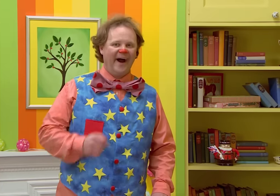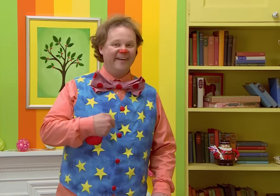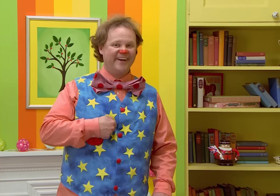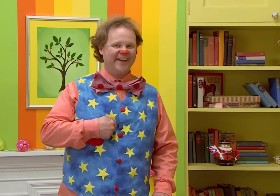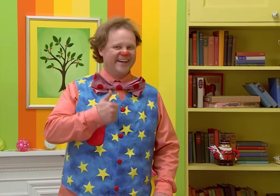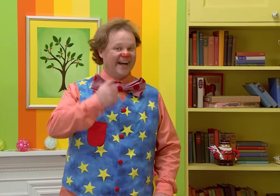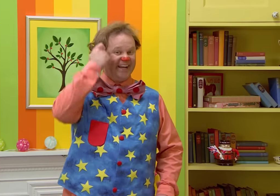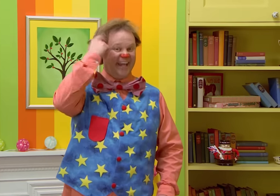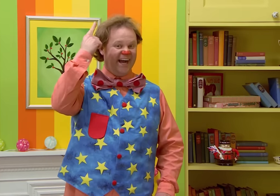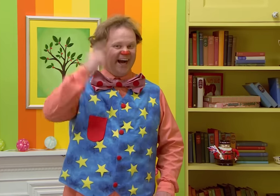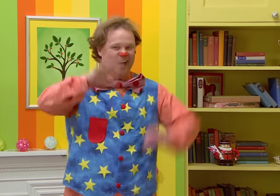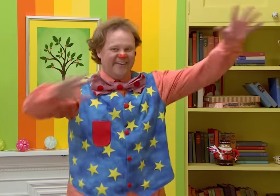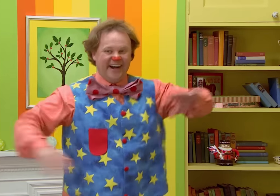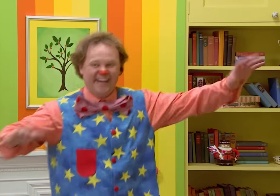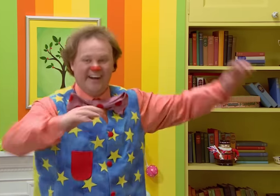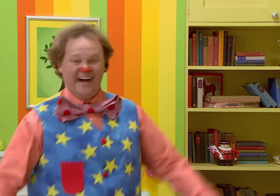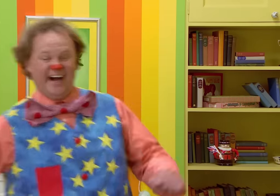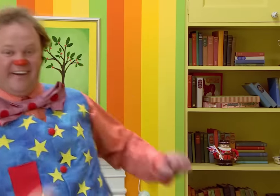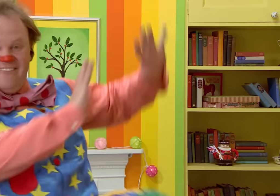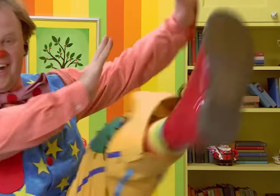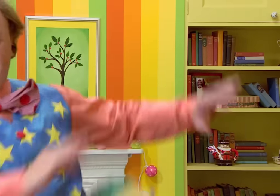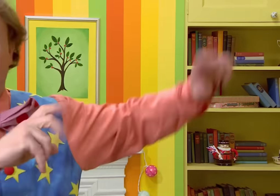I've got a good idea. Woohoo!